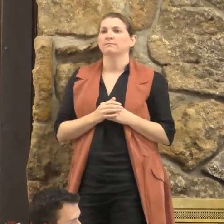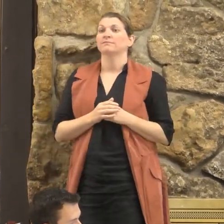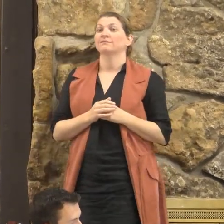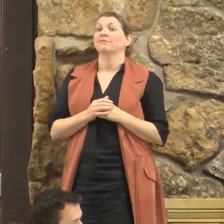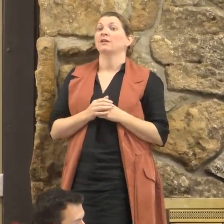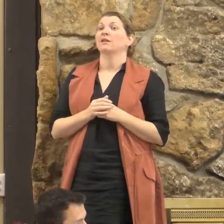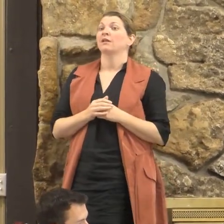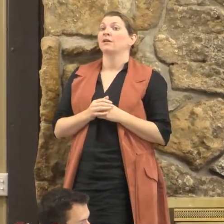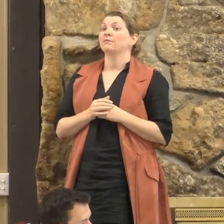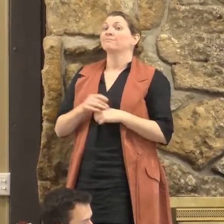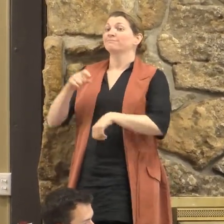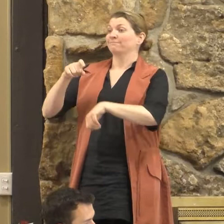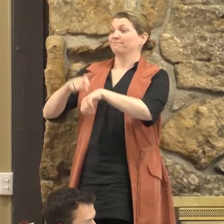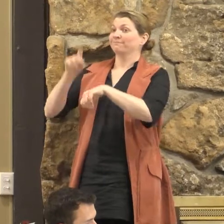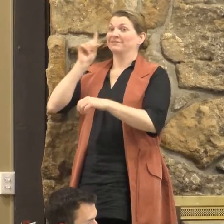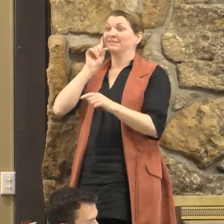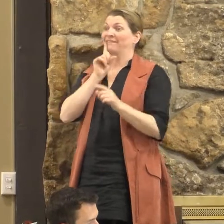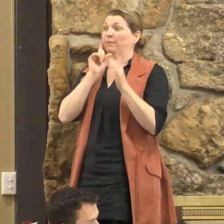most times these days